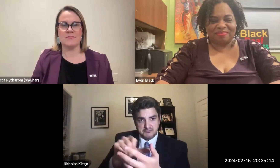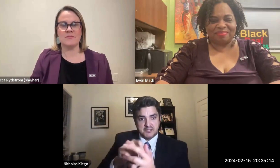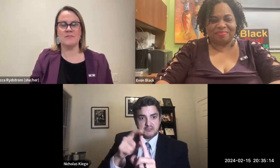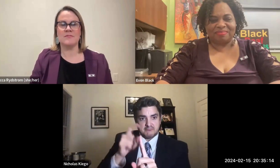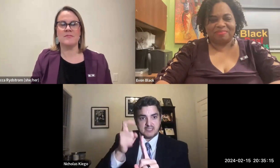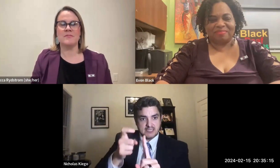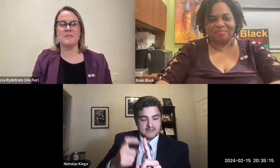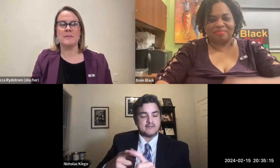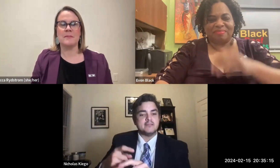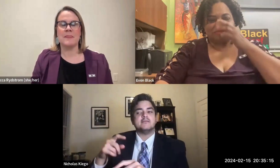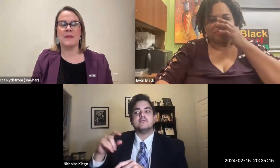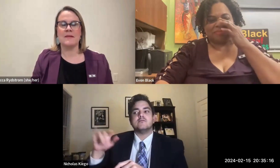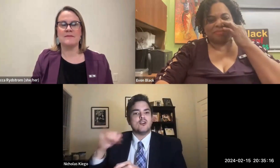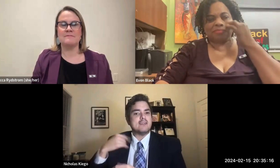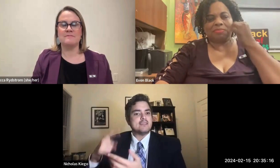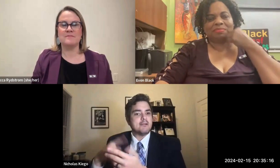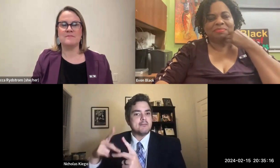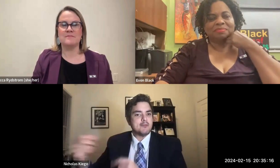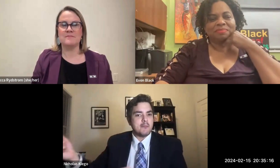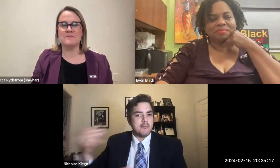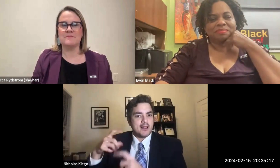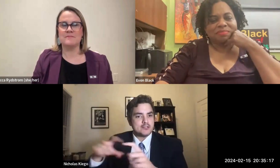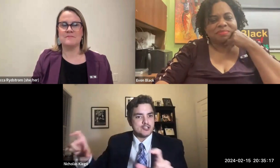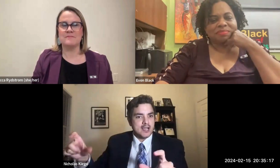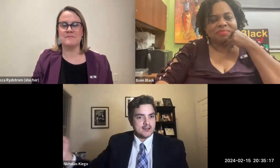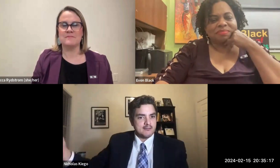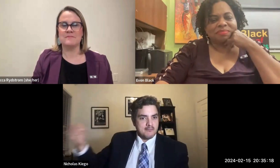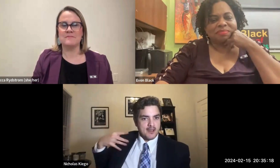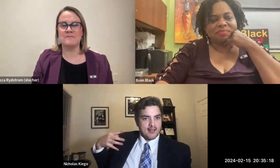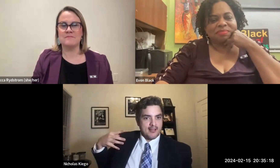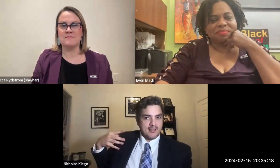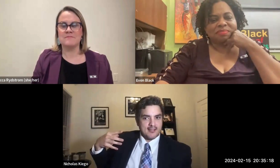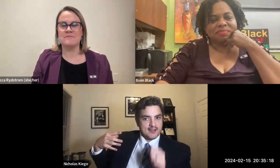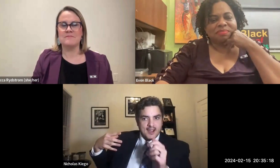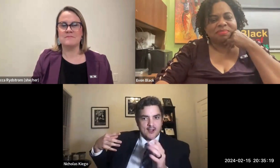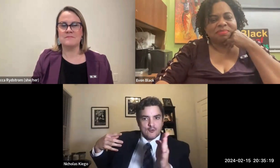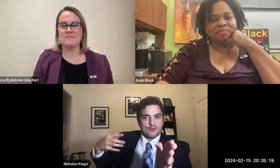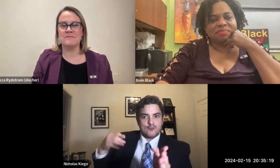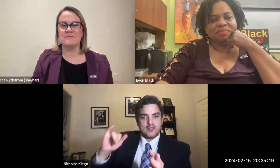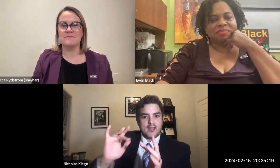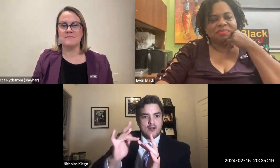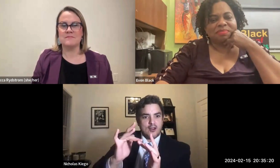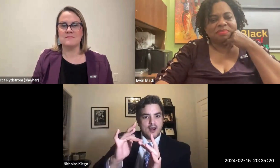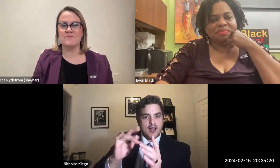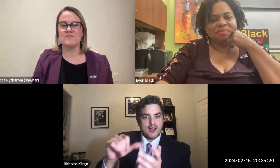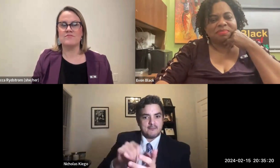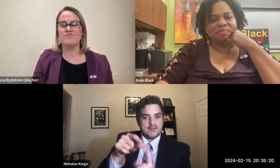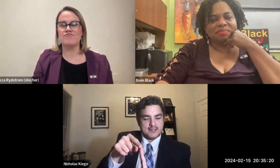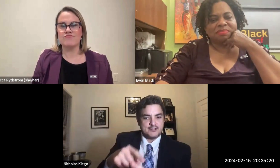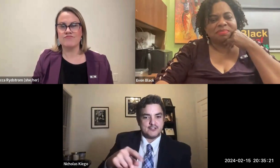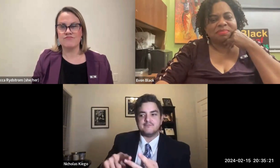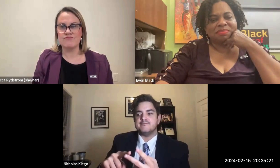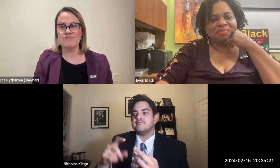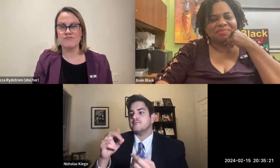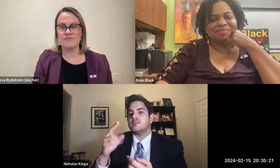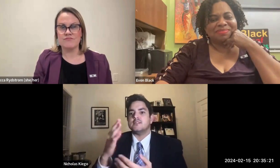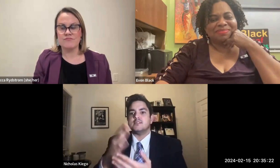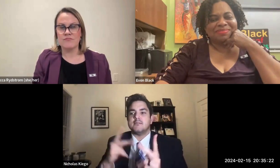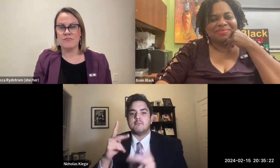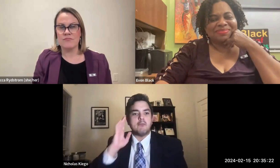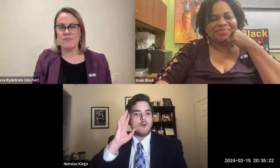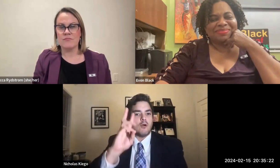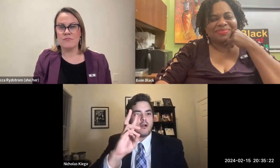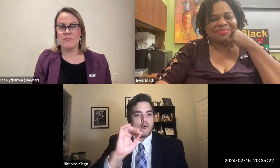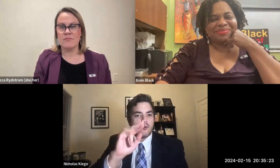month. So through the donation page, it does show what's been given. If somebody sends us a check, it doesn't go through this